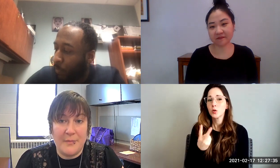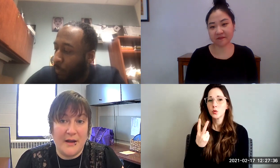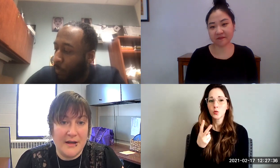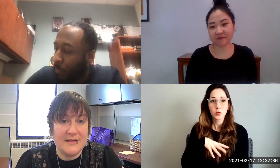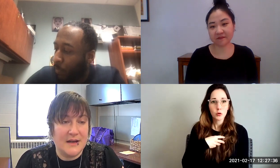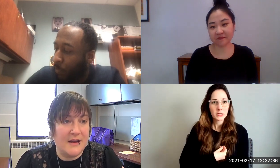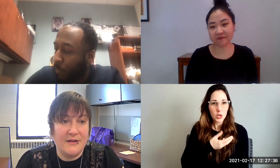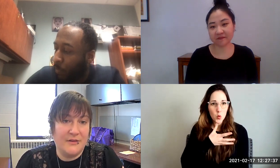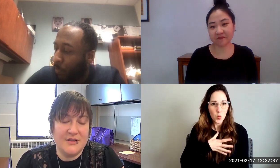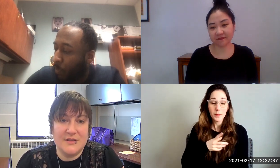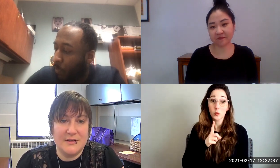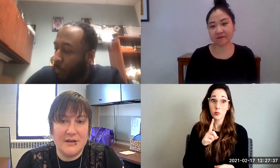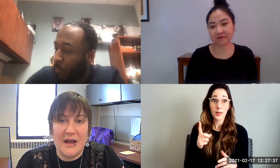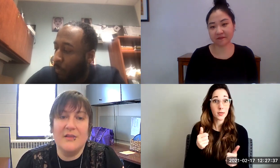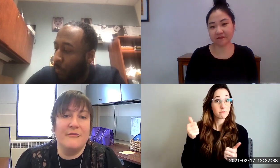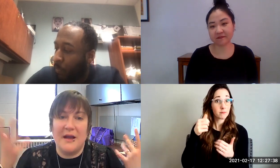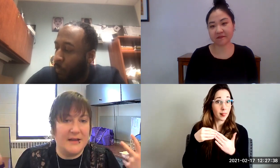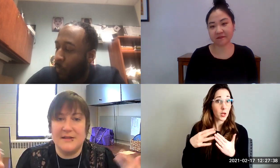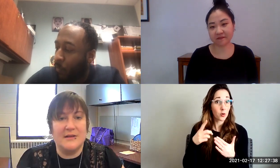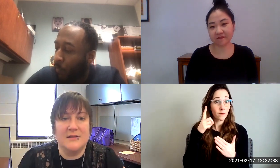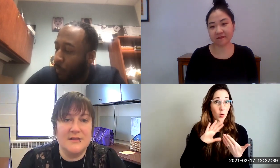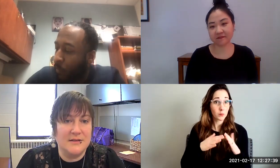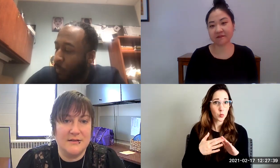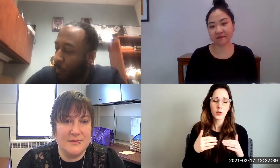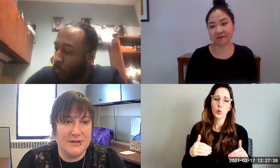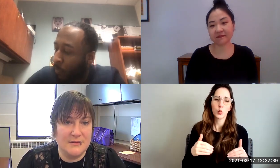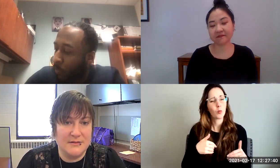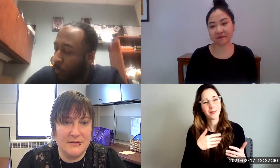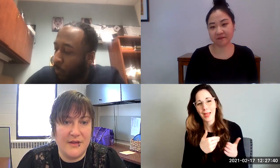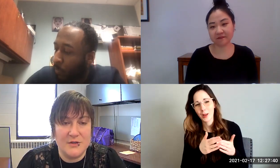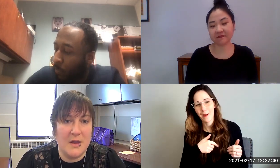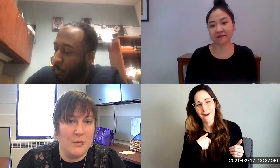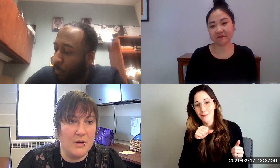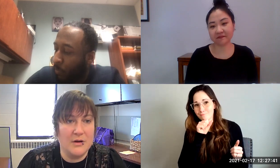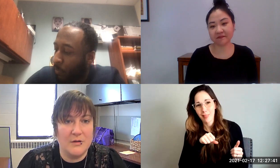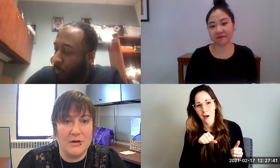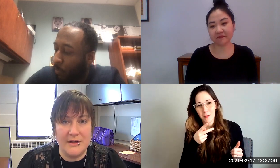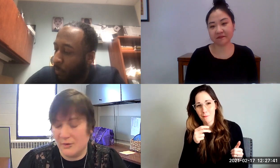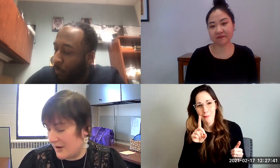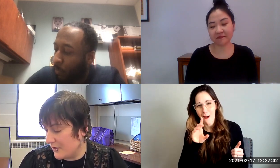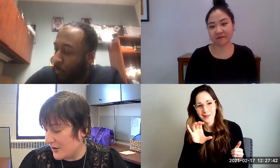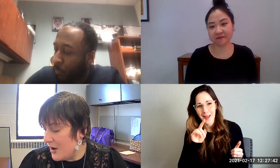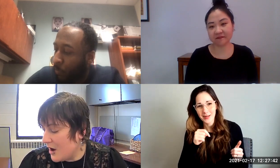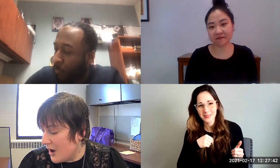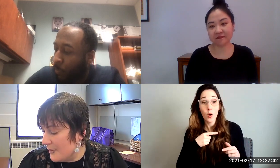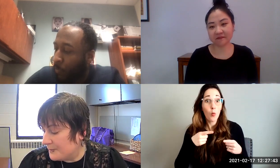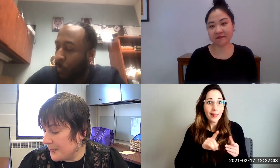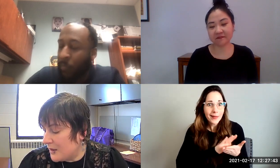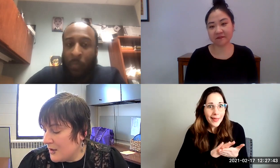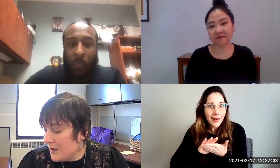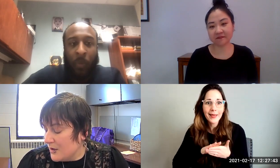have that podcast, and I love podcasts. I like to listen to things while I work or clean or whatever.